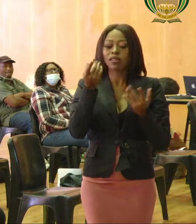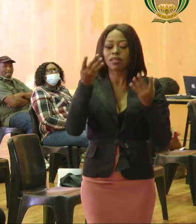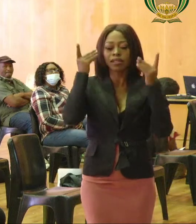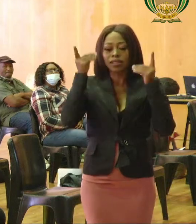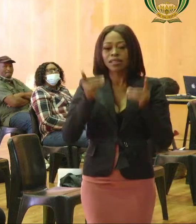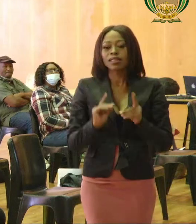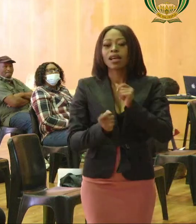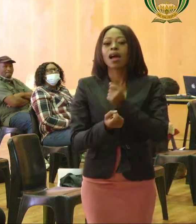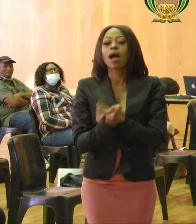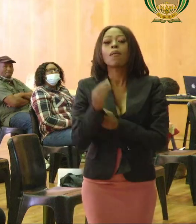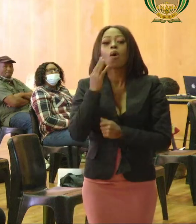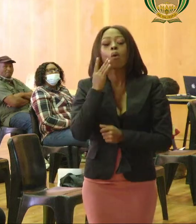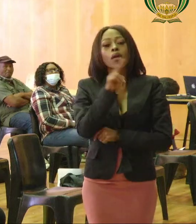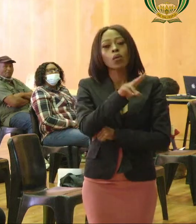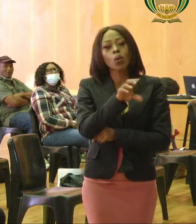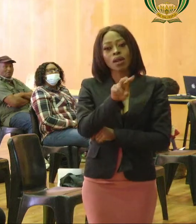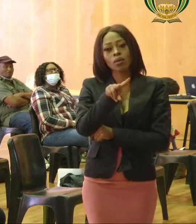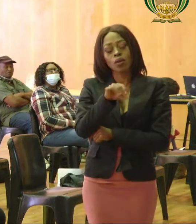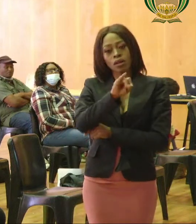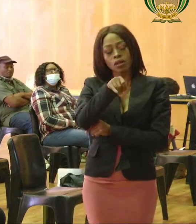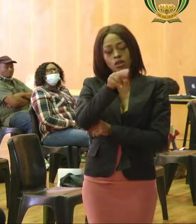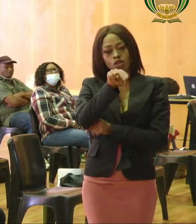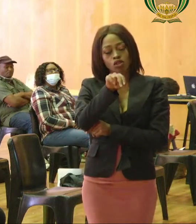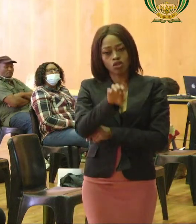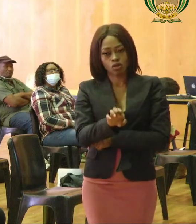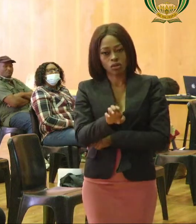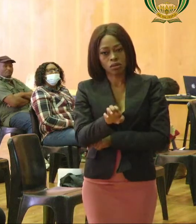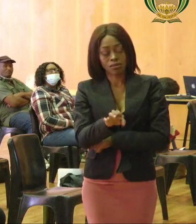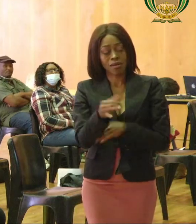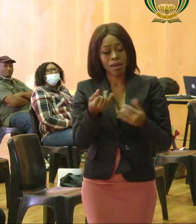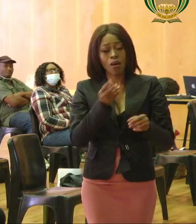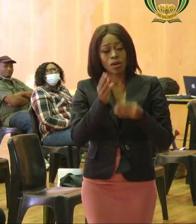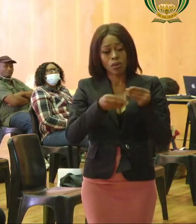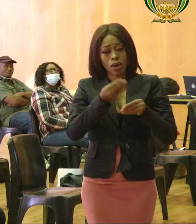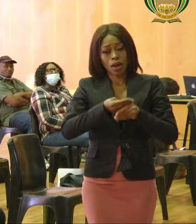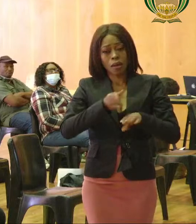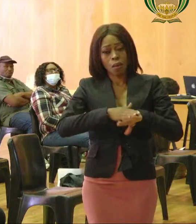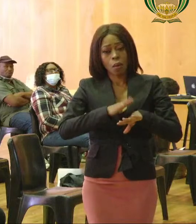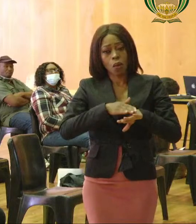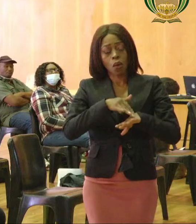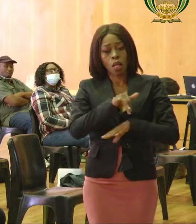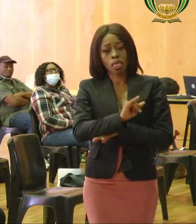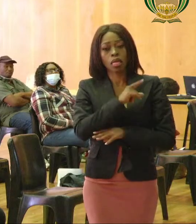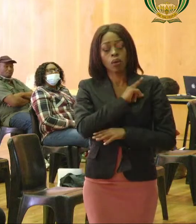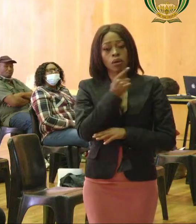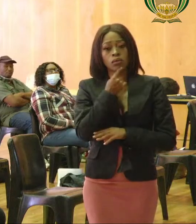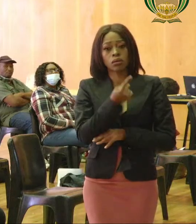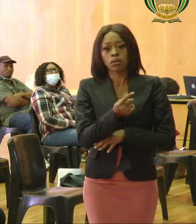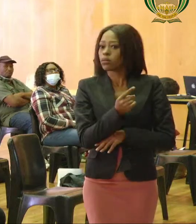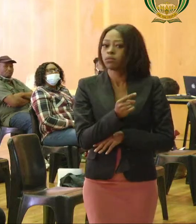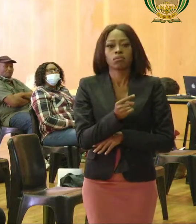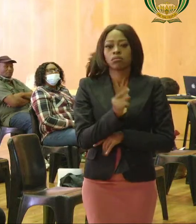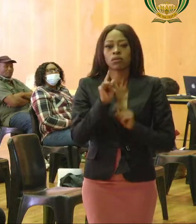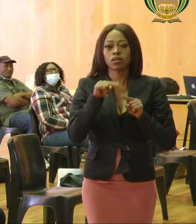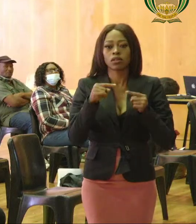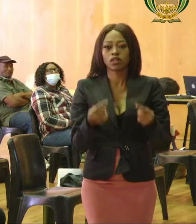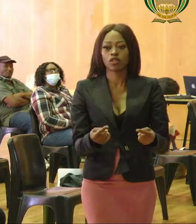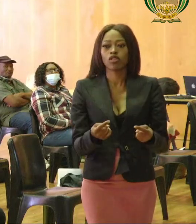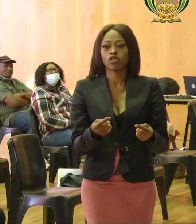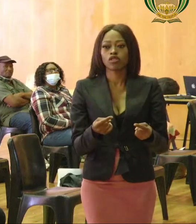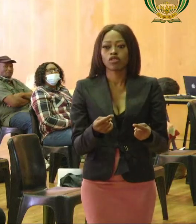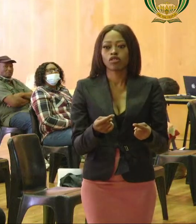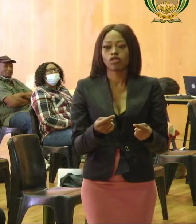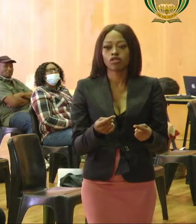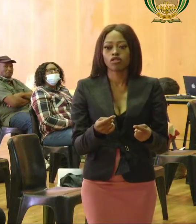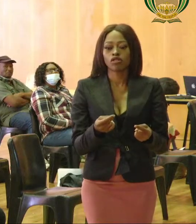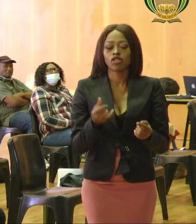in 2020 in June. I want to put an emphasis on that as to say we cannot be made a kind of